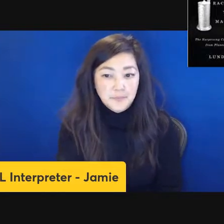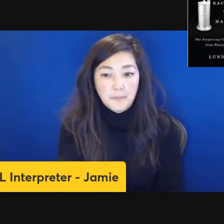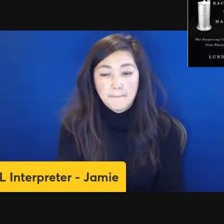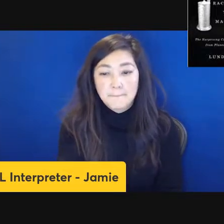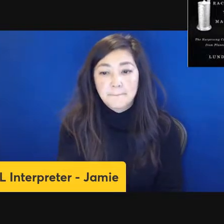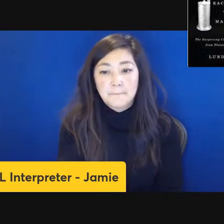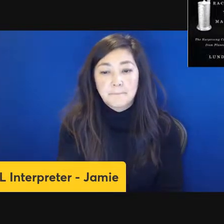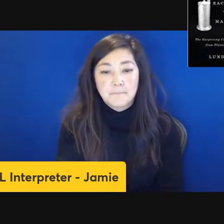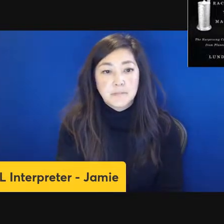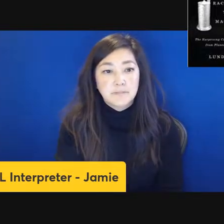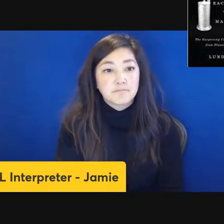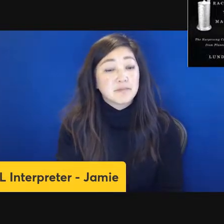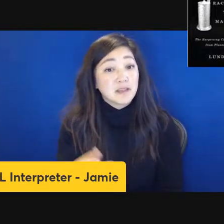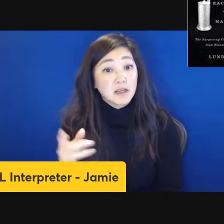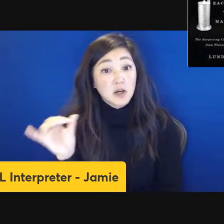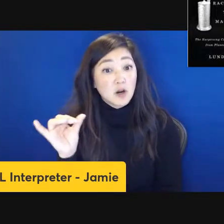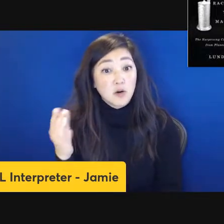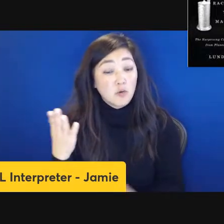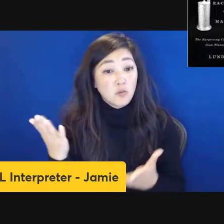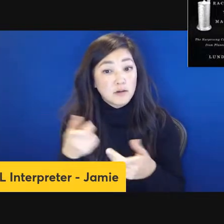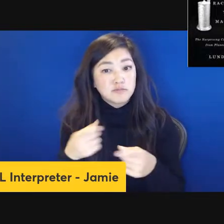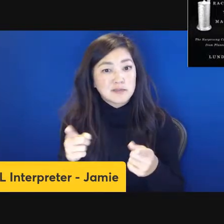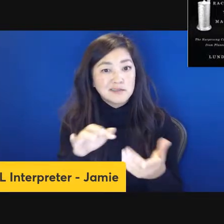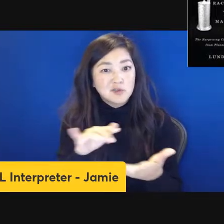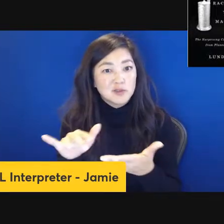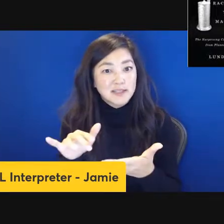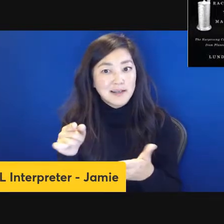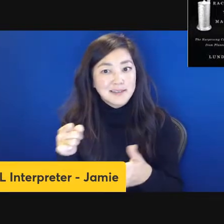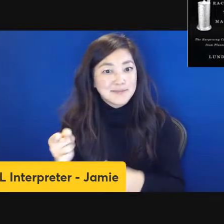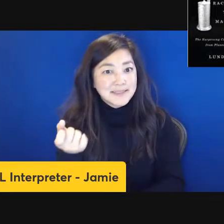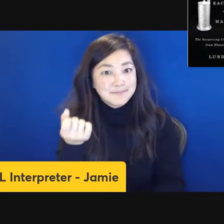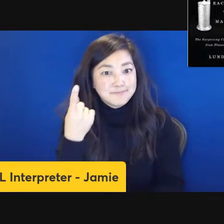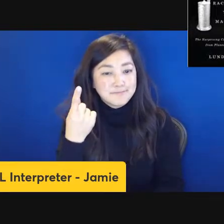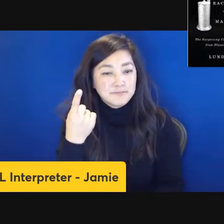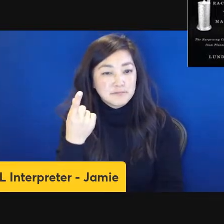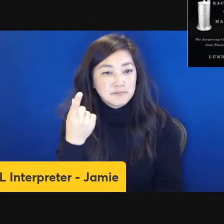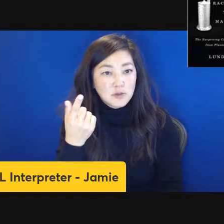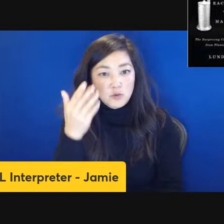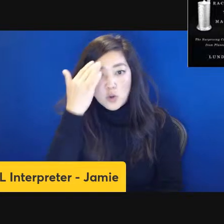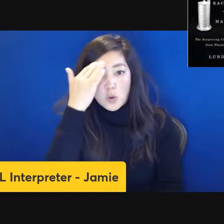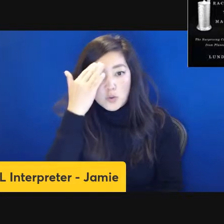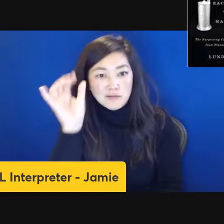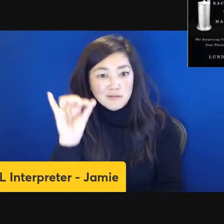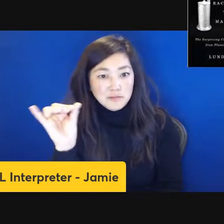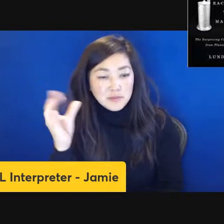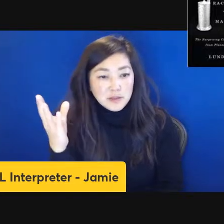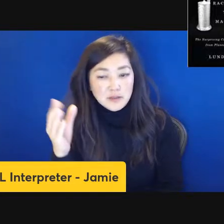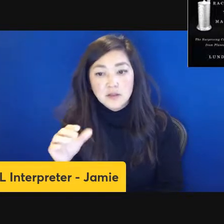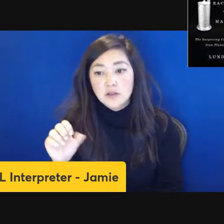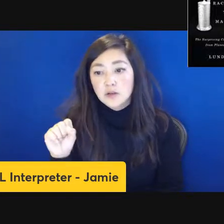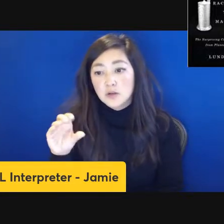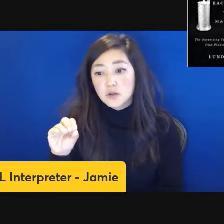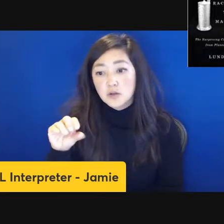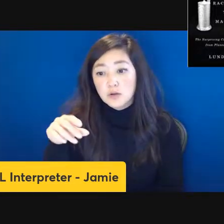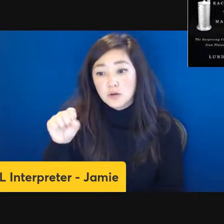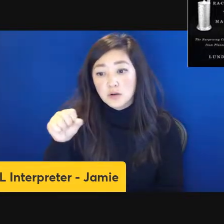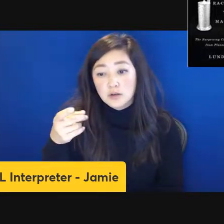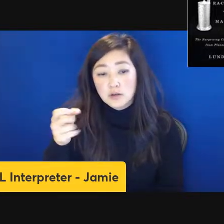what they were studying fundamentally. So his interest in spirometry mushroomed